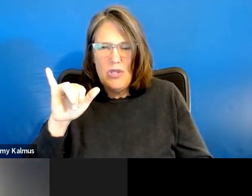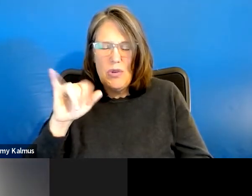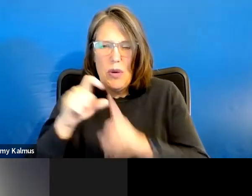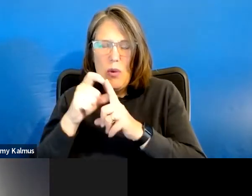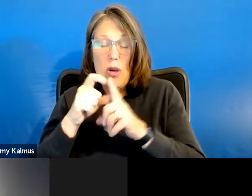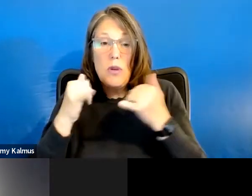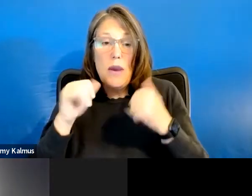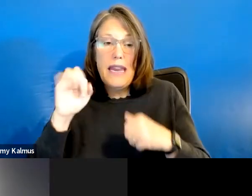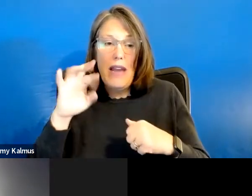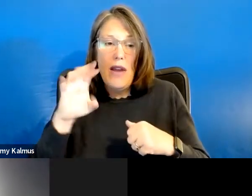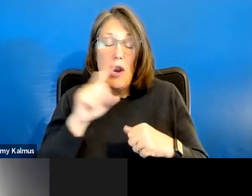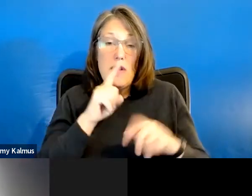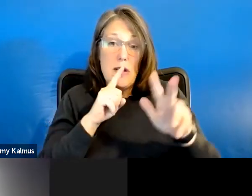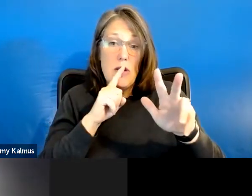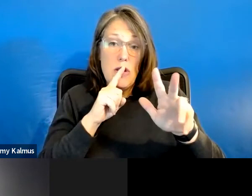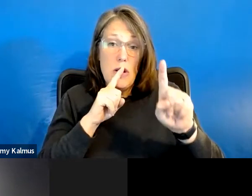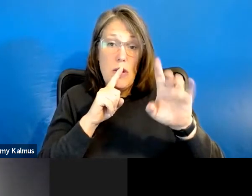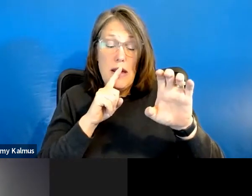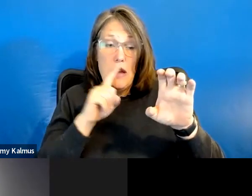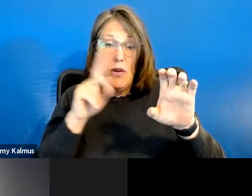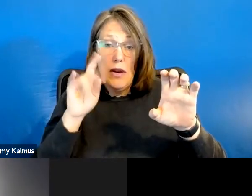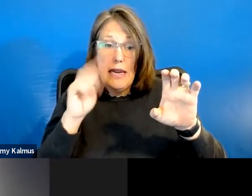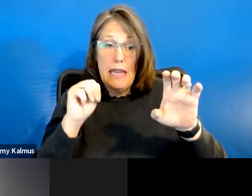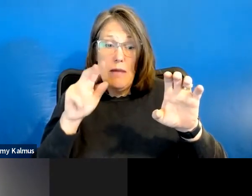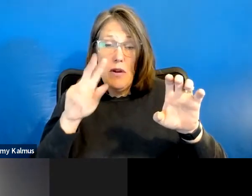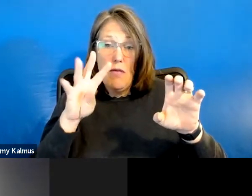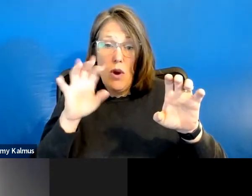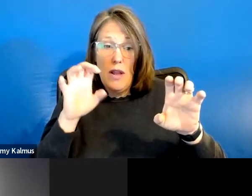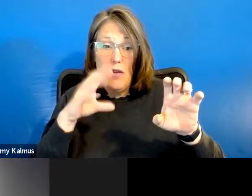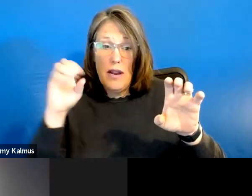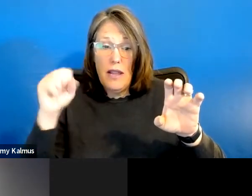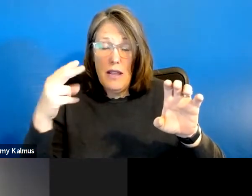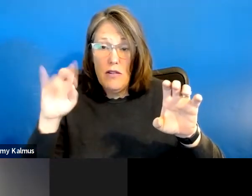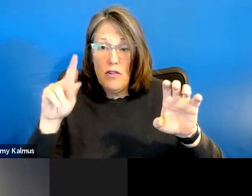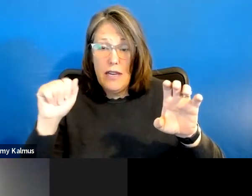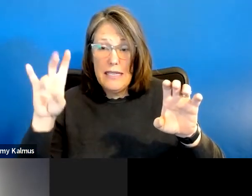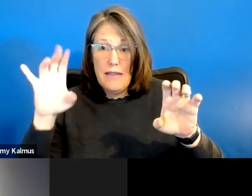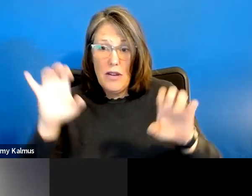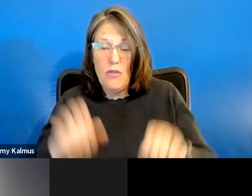right now, Arius is at 3,100 points, Kimberly at 3,400, and Shika at 700.